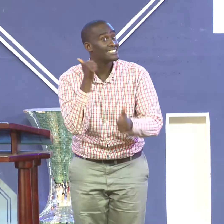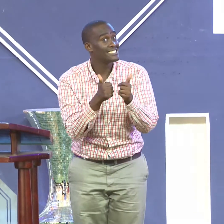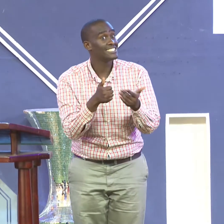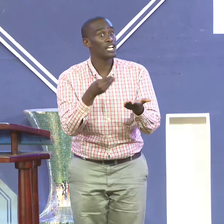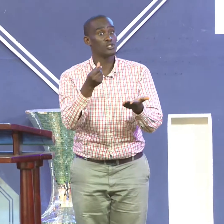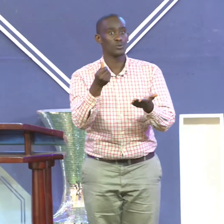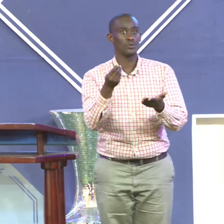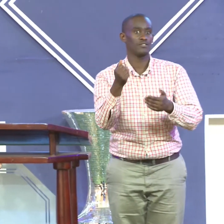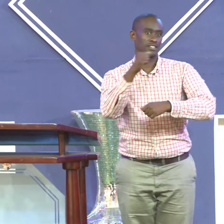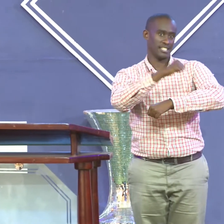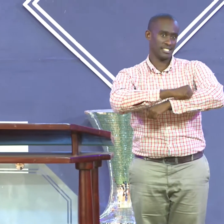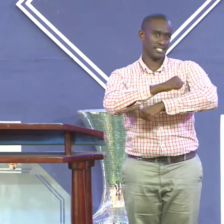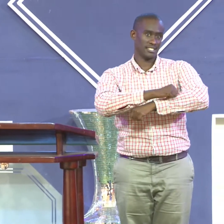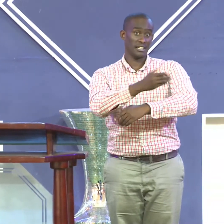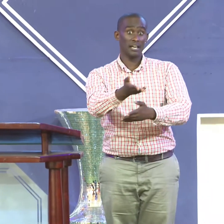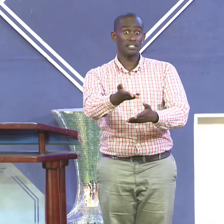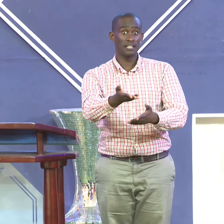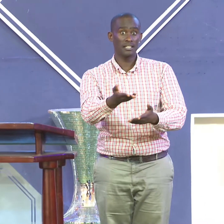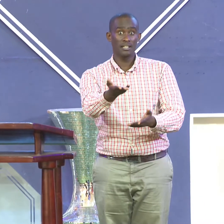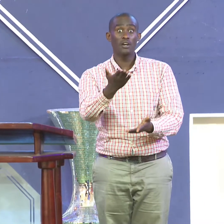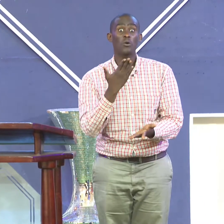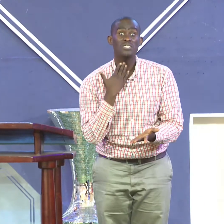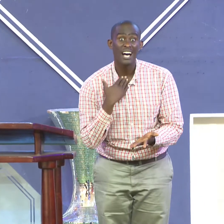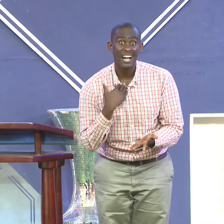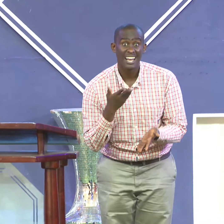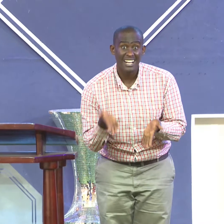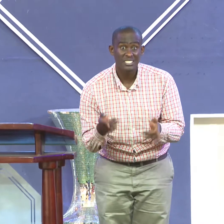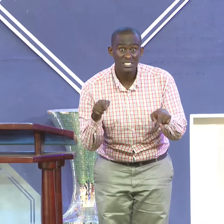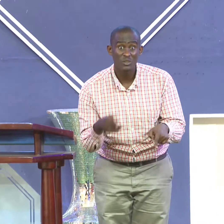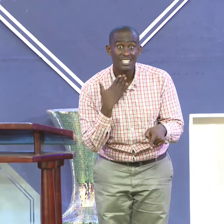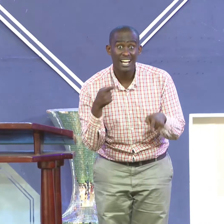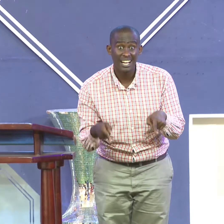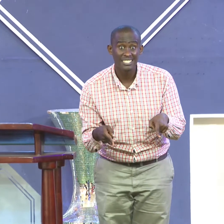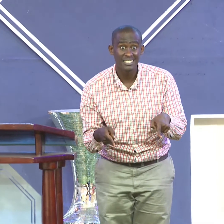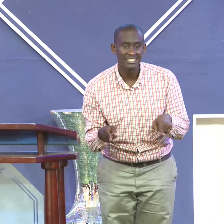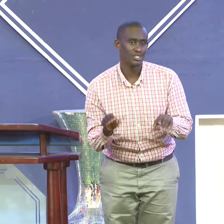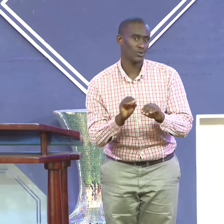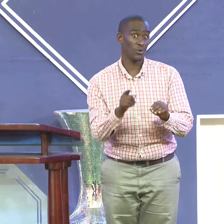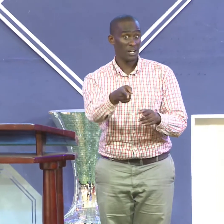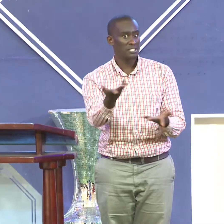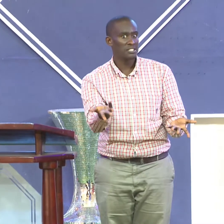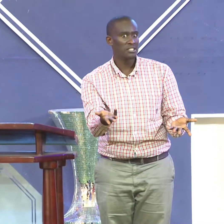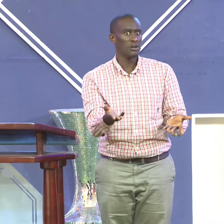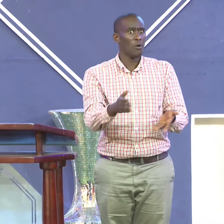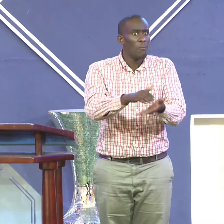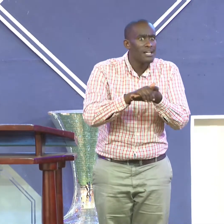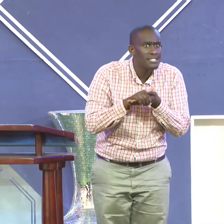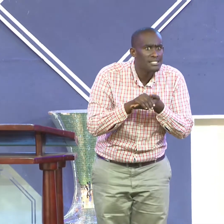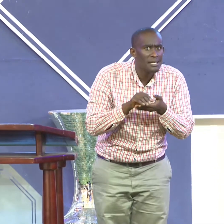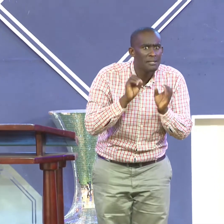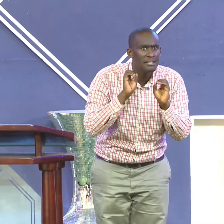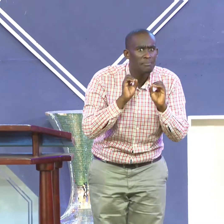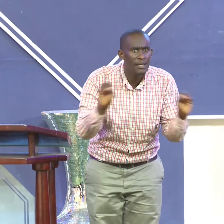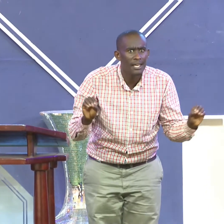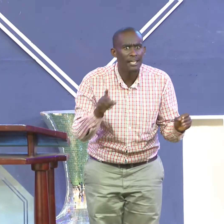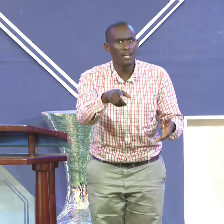that you need school fees. And yet you're not yet in need of it. You're not yet married.